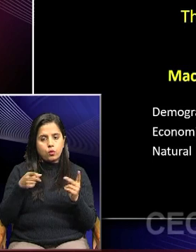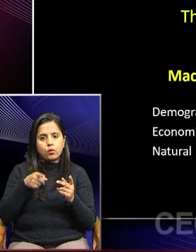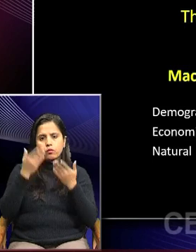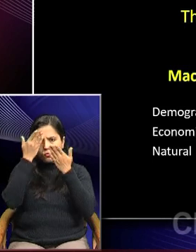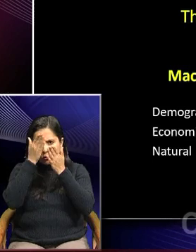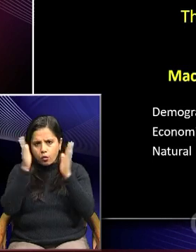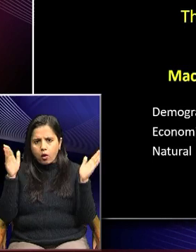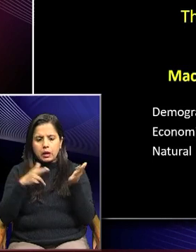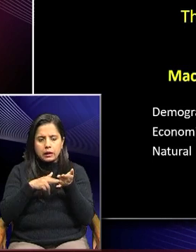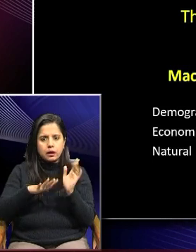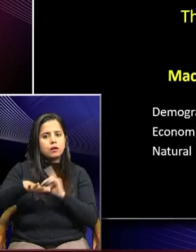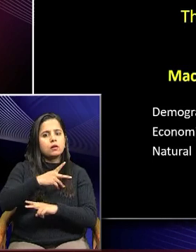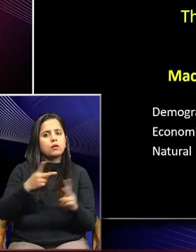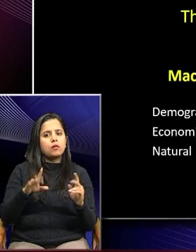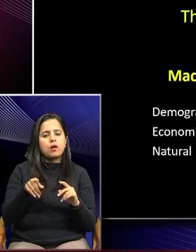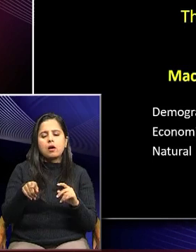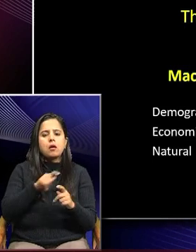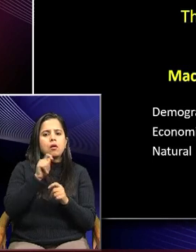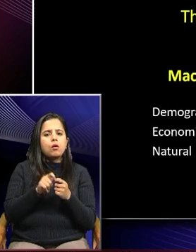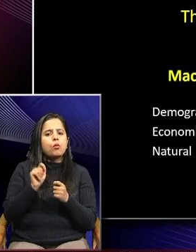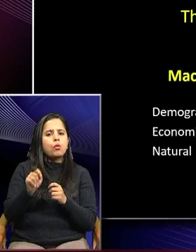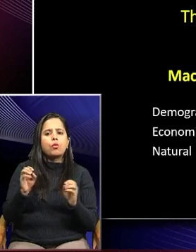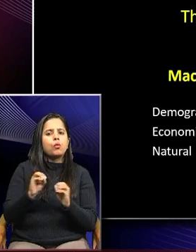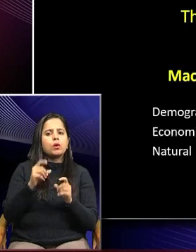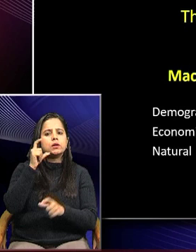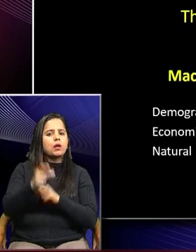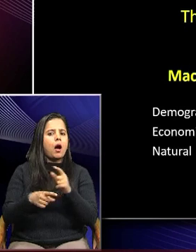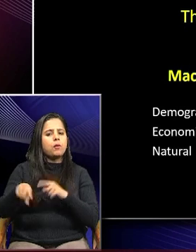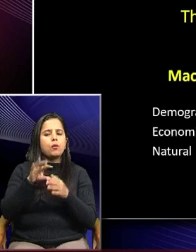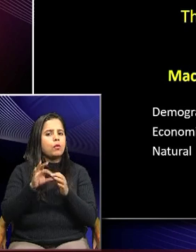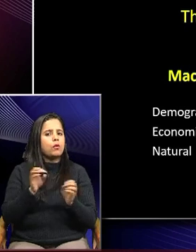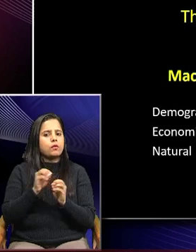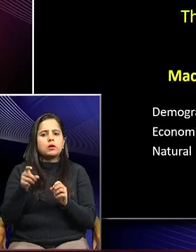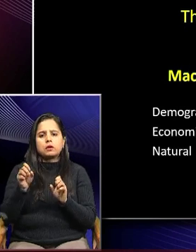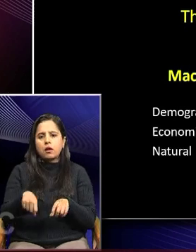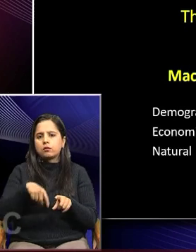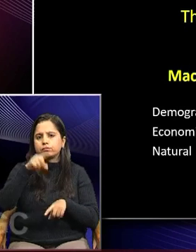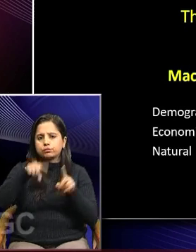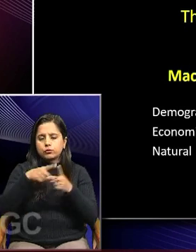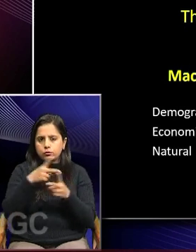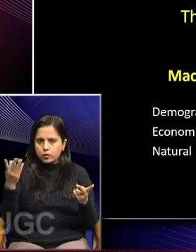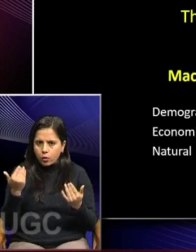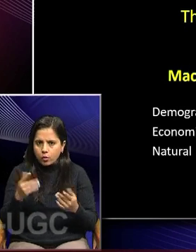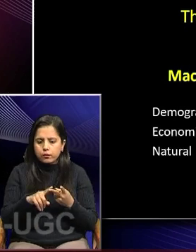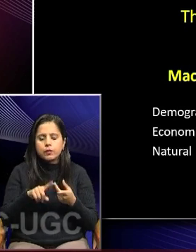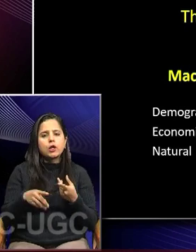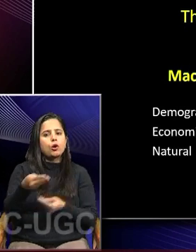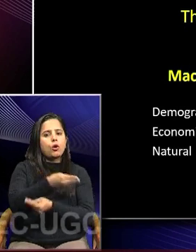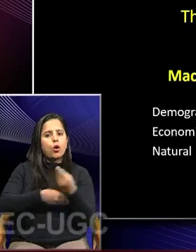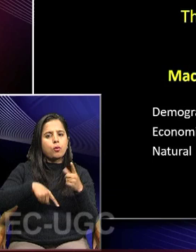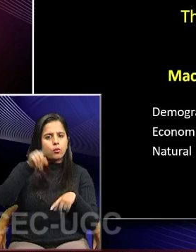broad in nature, and they are not specific to our company. They can be demographic component, they can be economic